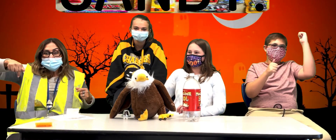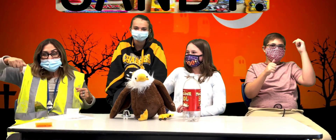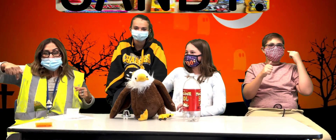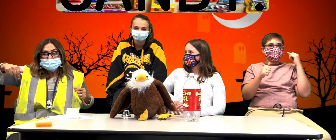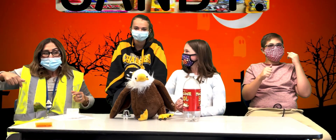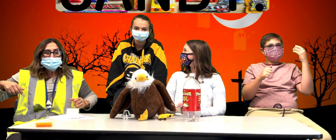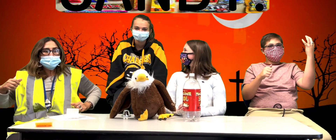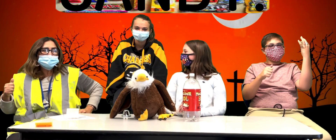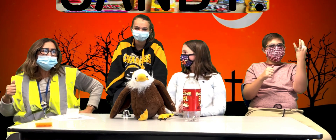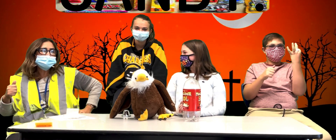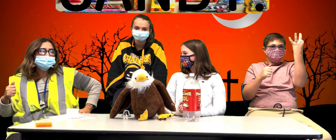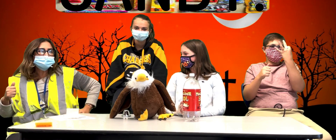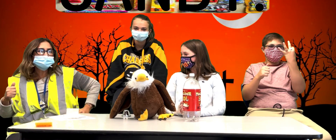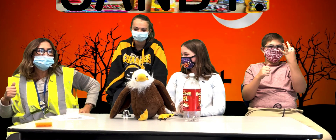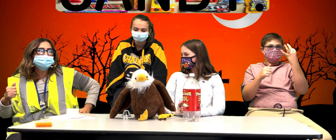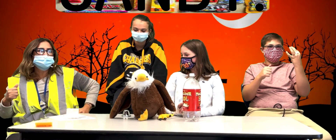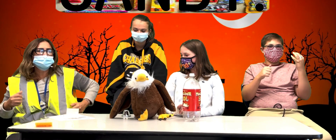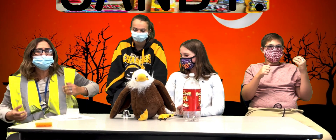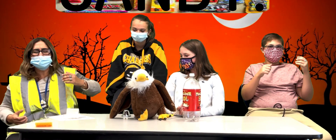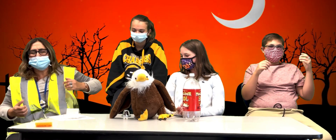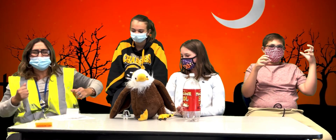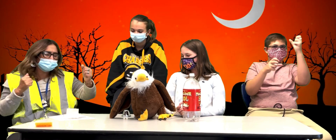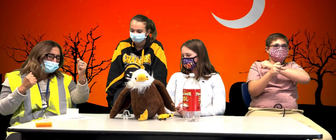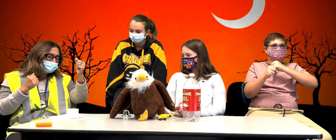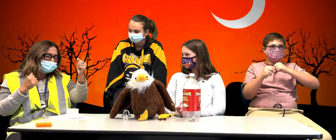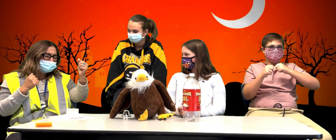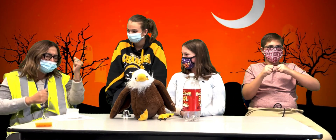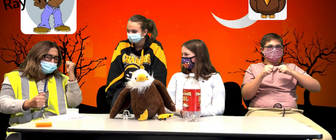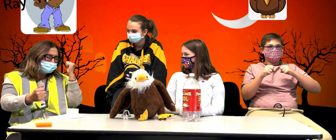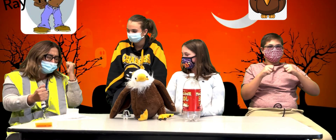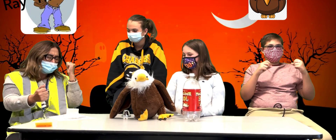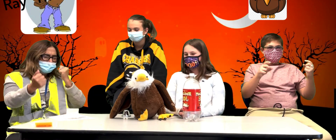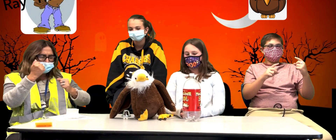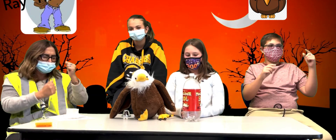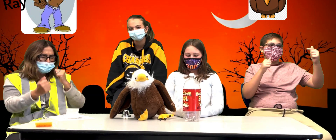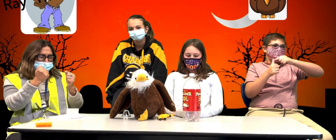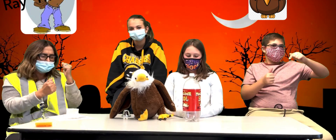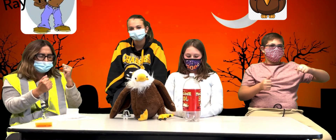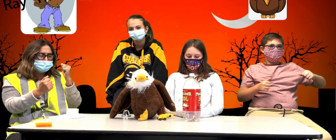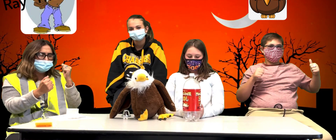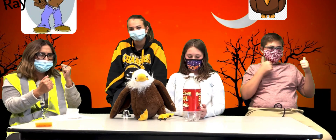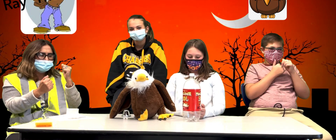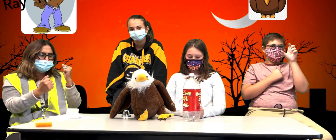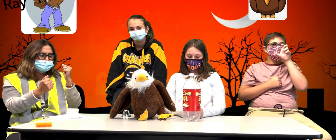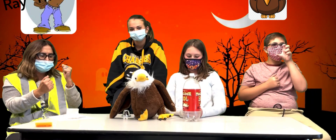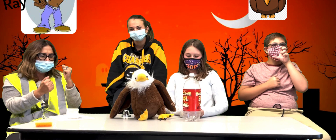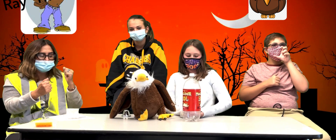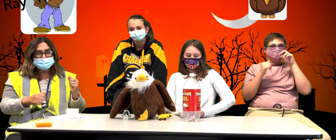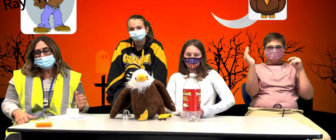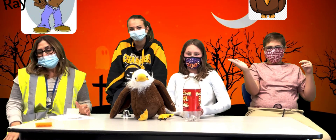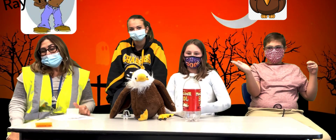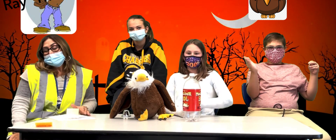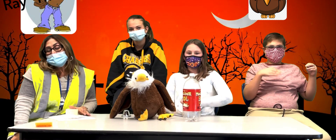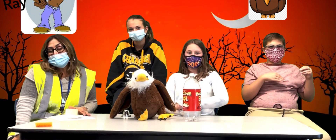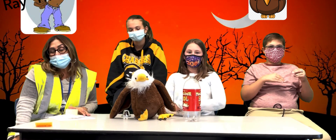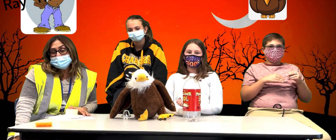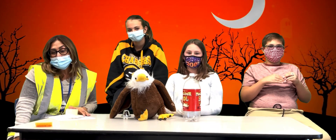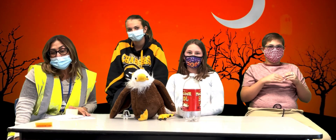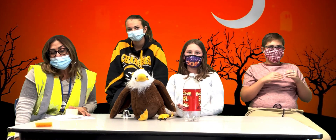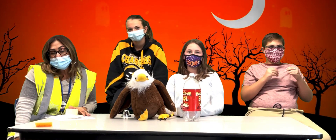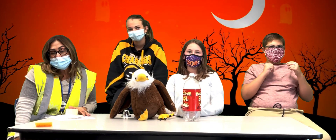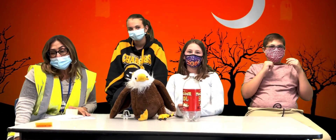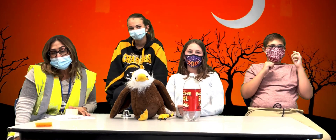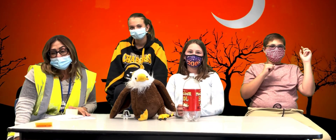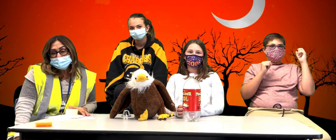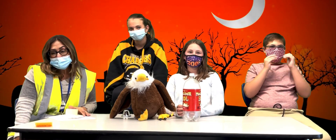Friday wins the first Battle of the Eagles. And what